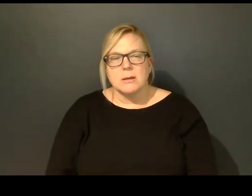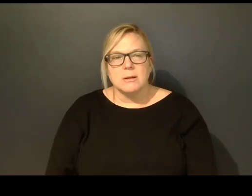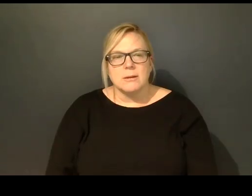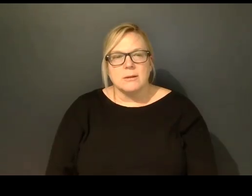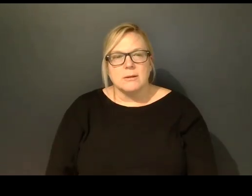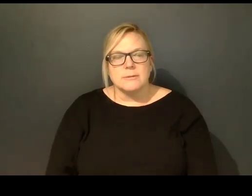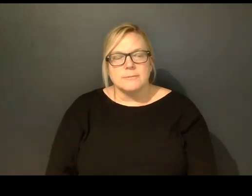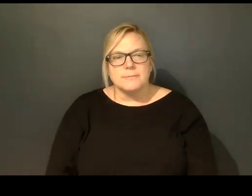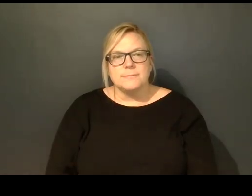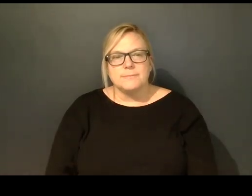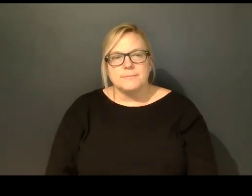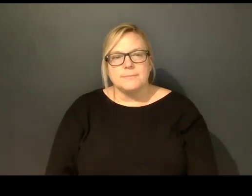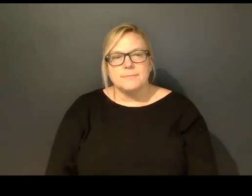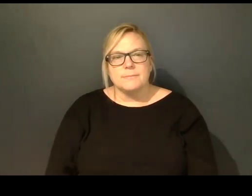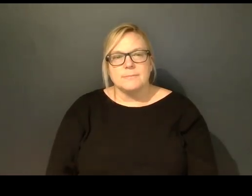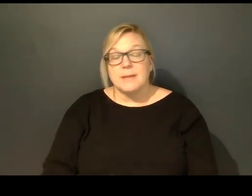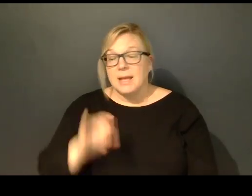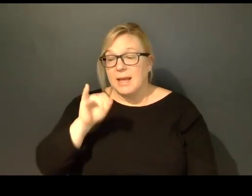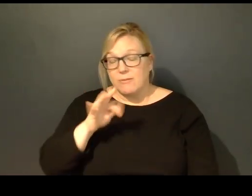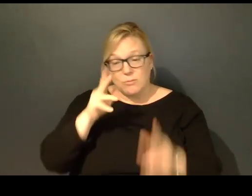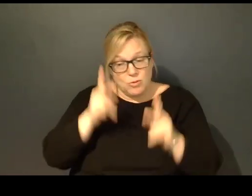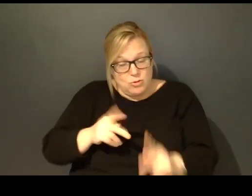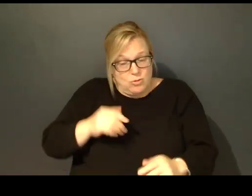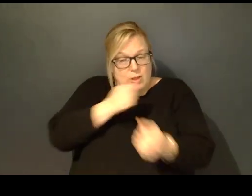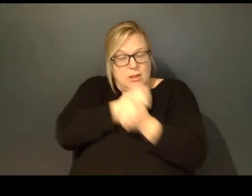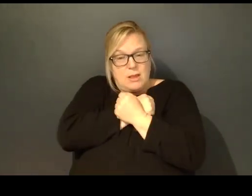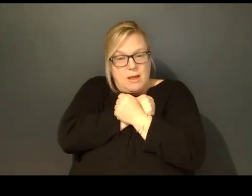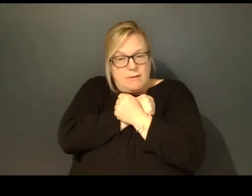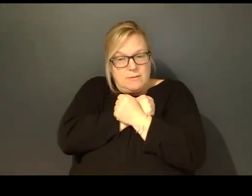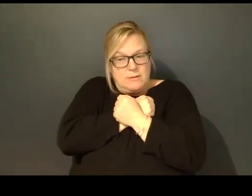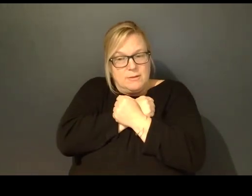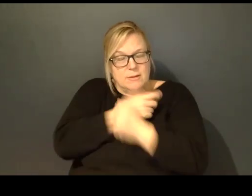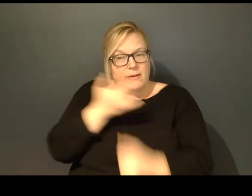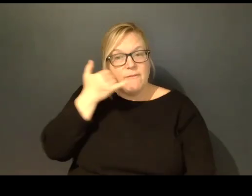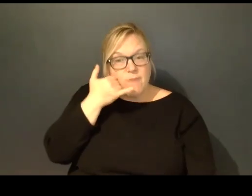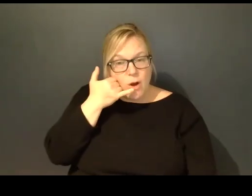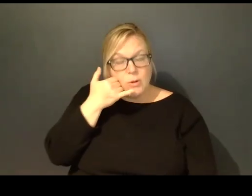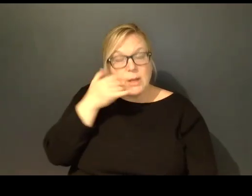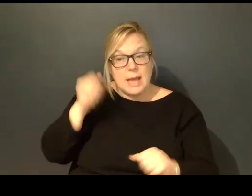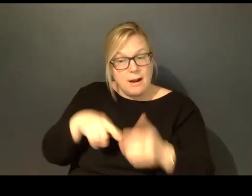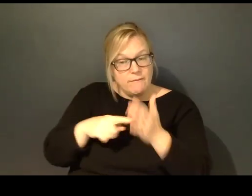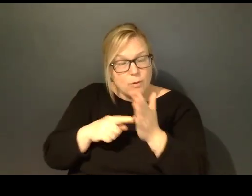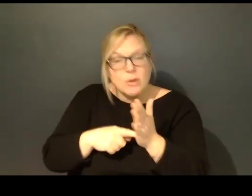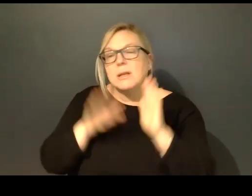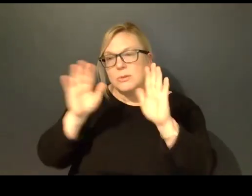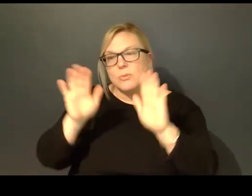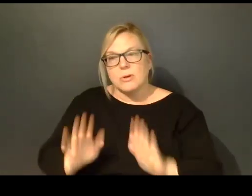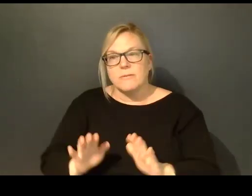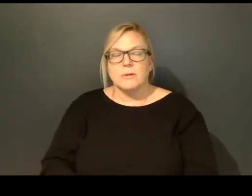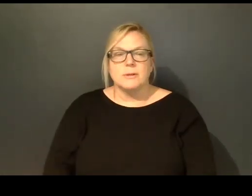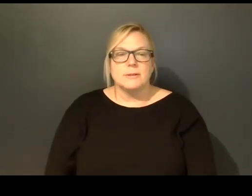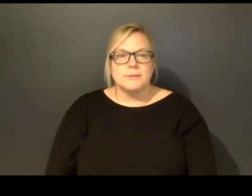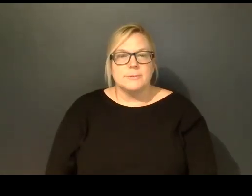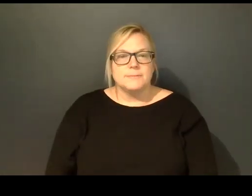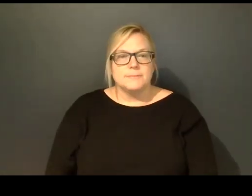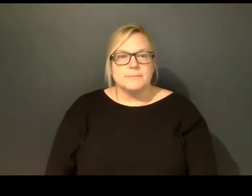If you're a person who loves your iPhones, and if you're someone who can afford that as well. So it's just for iPhone, is it? It's